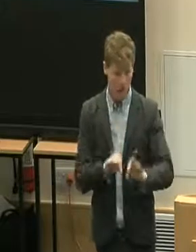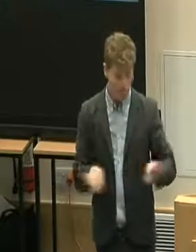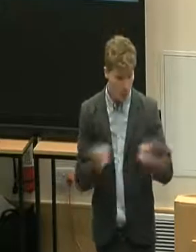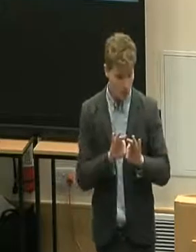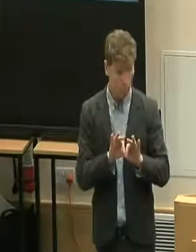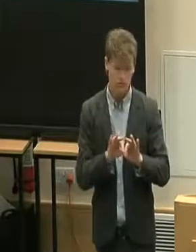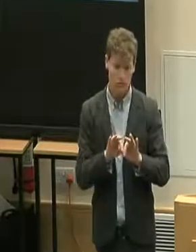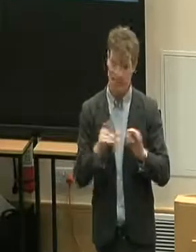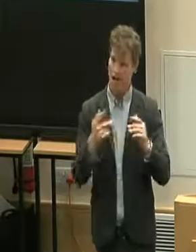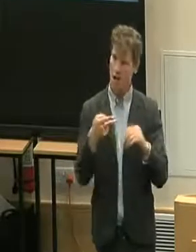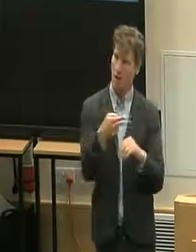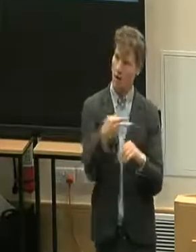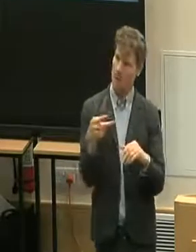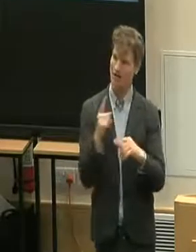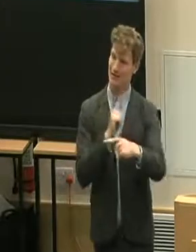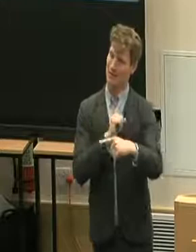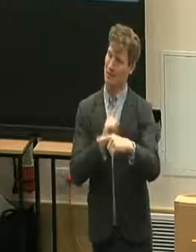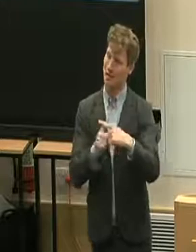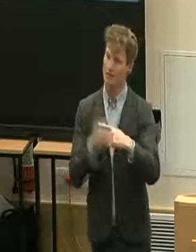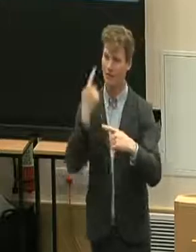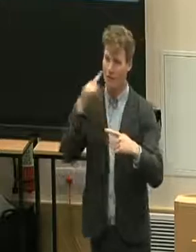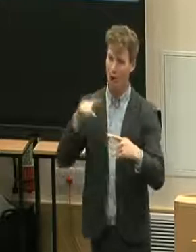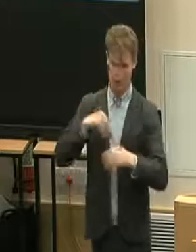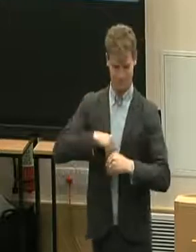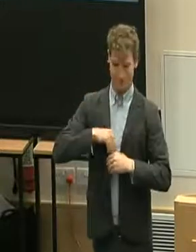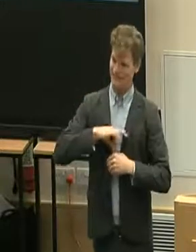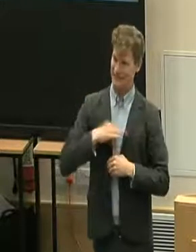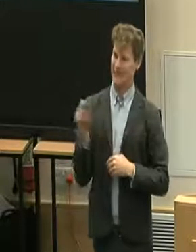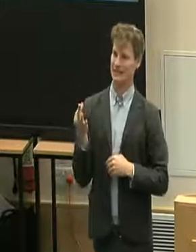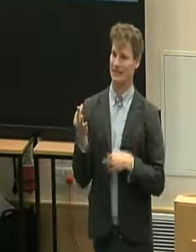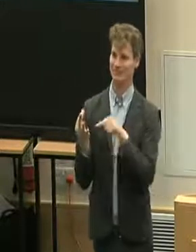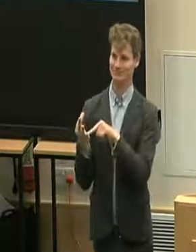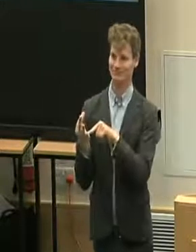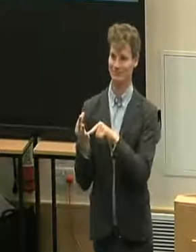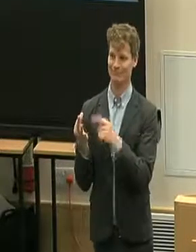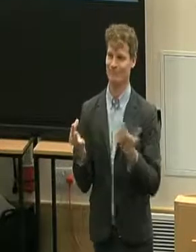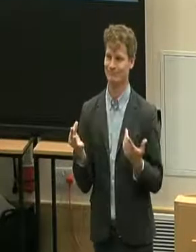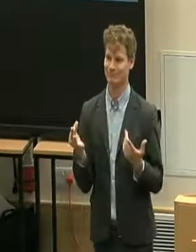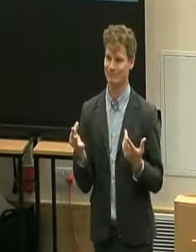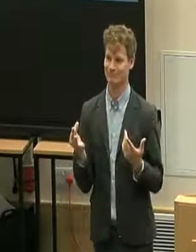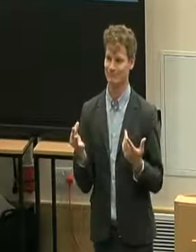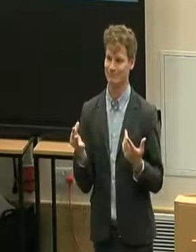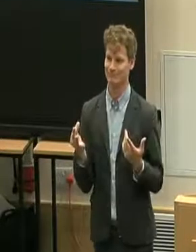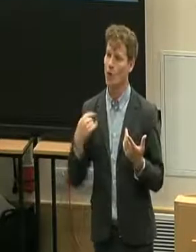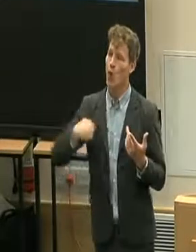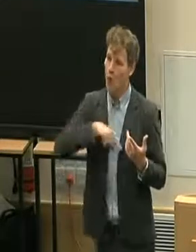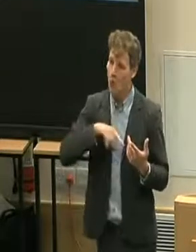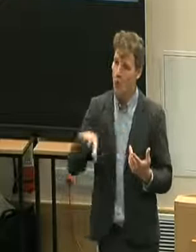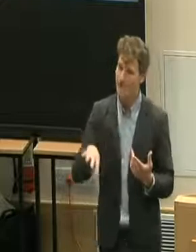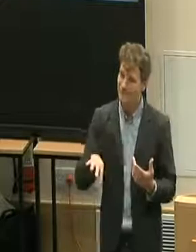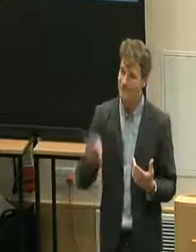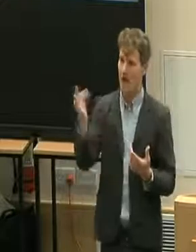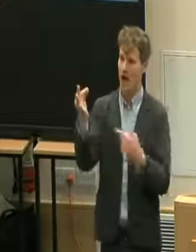equality and for inherent dignity. So what we find in these